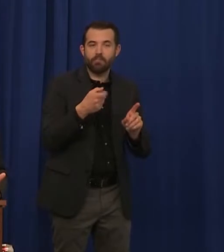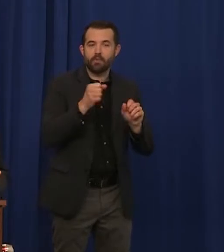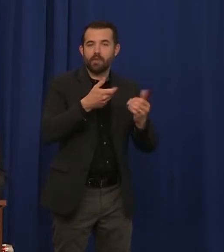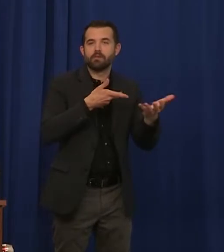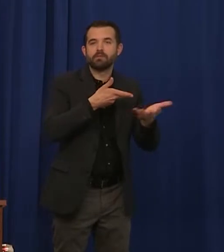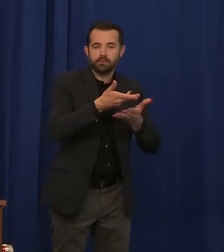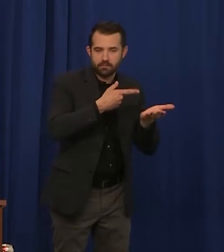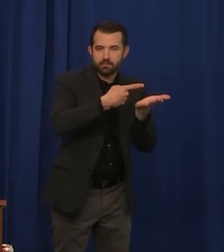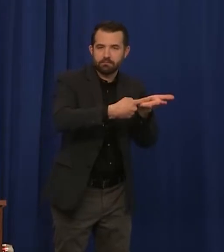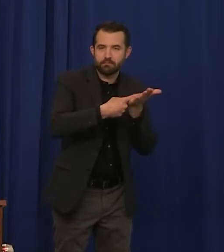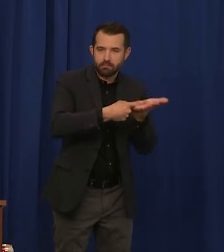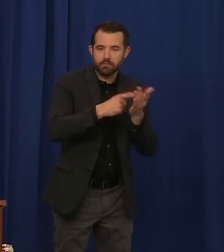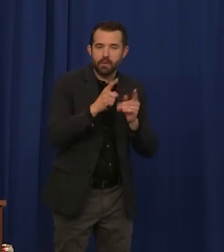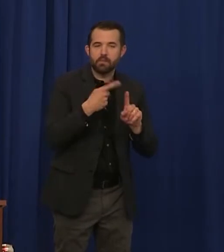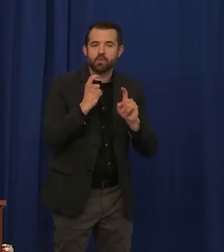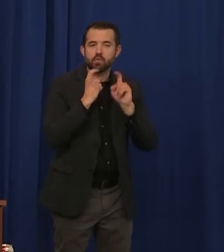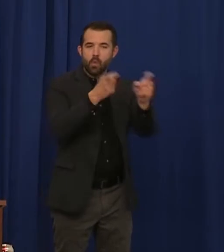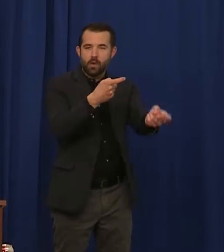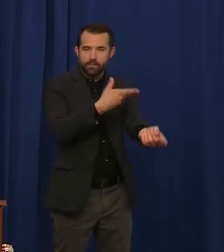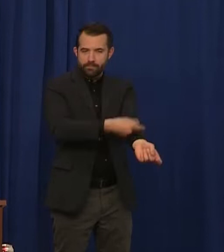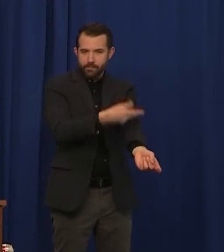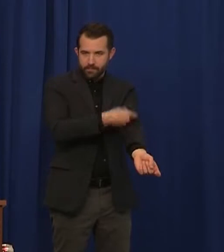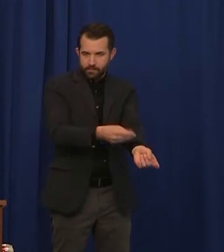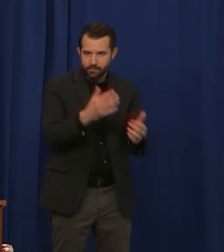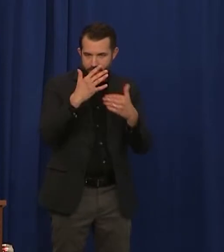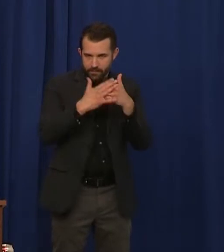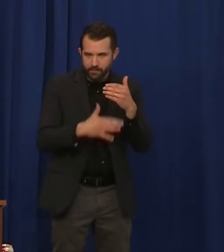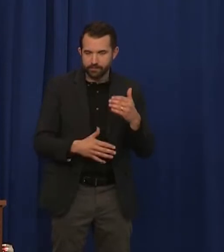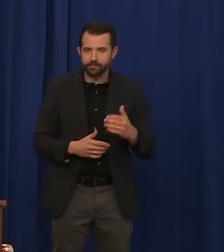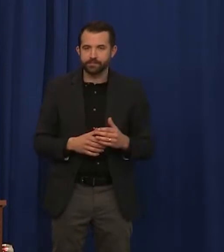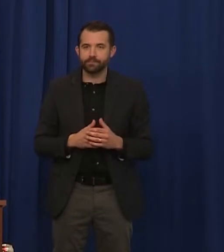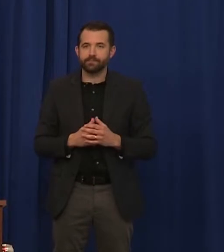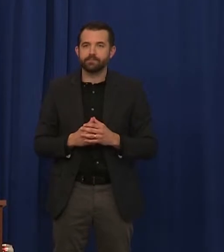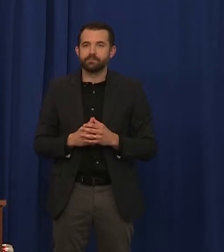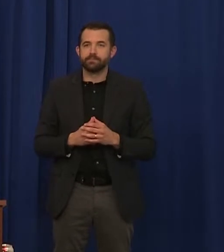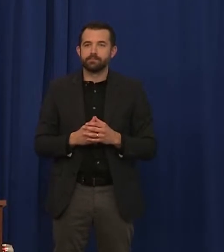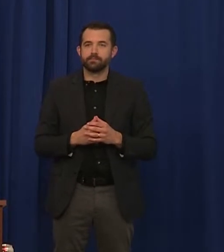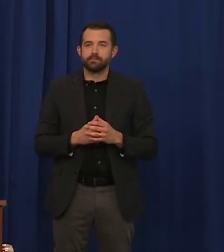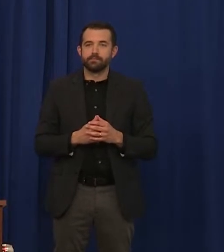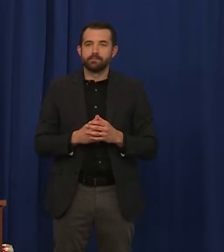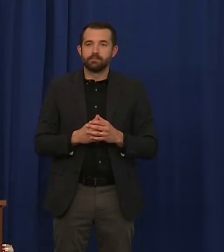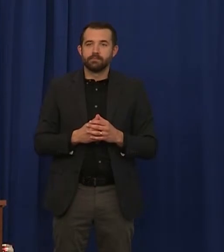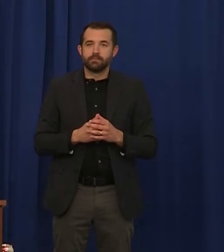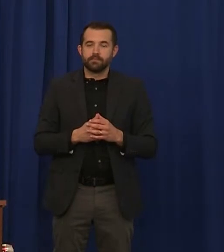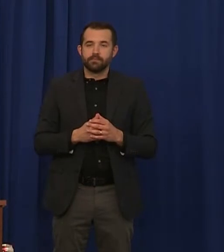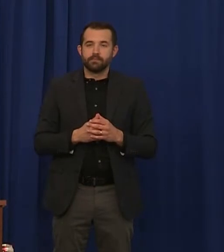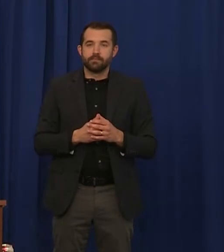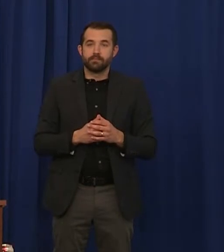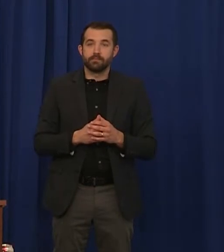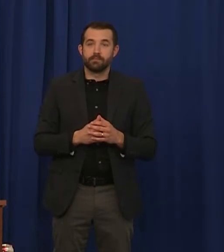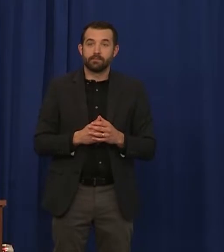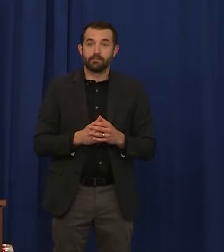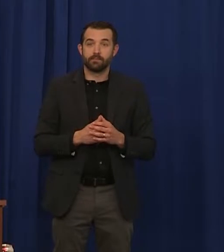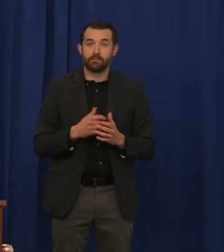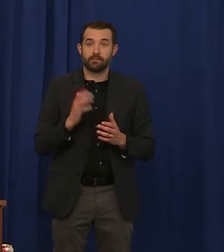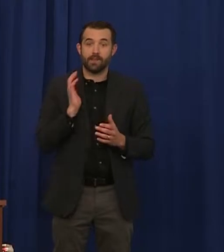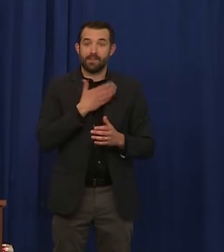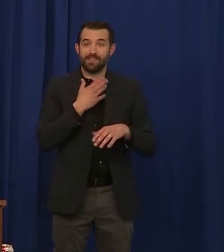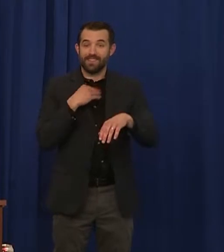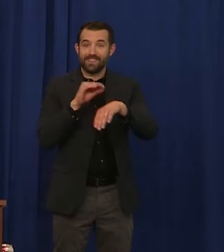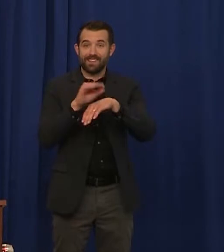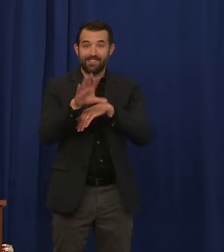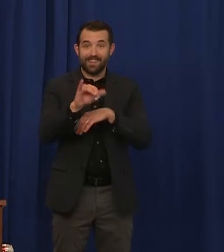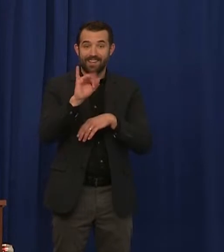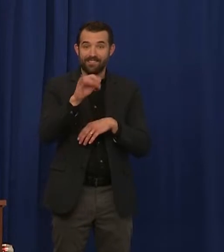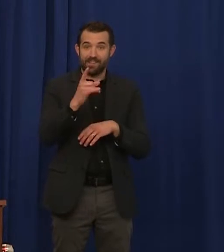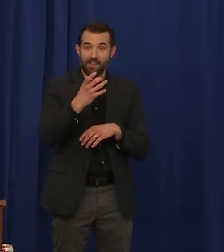my advice to anybody out there remains the same, which is if you're outside and you're going to be in a group of people, try to